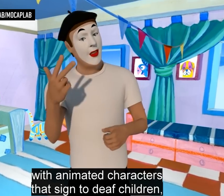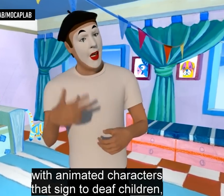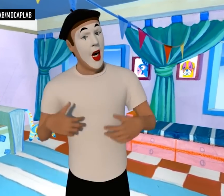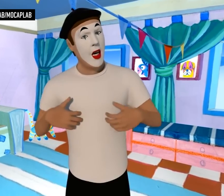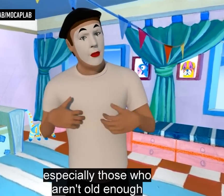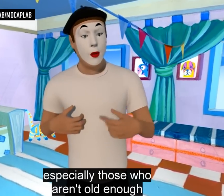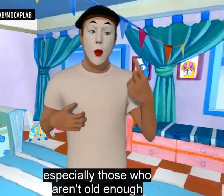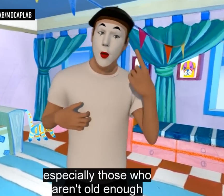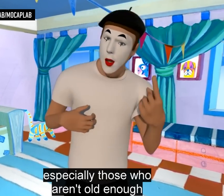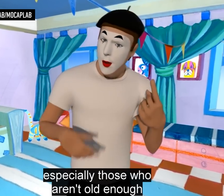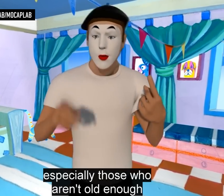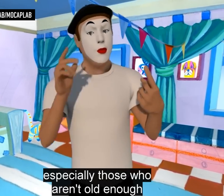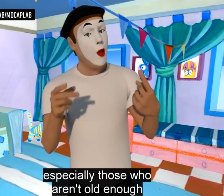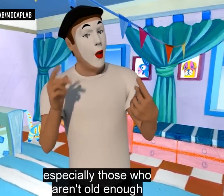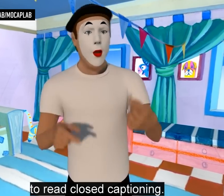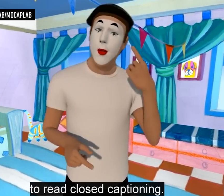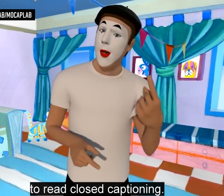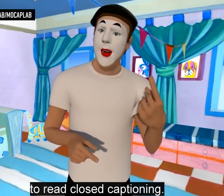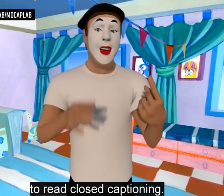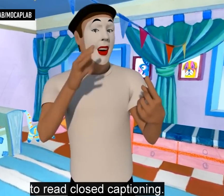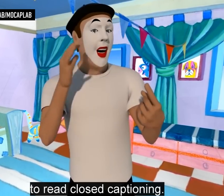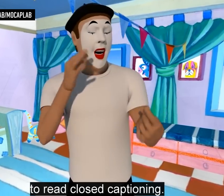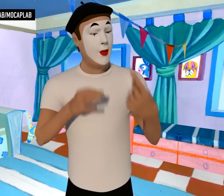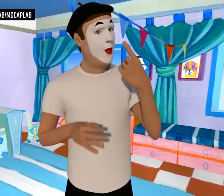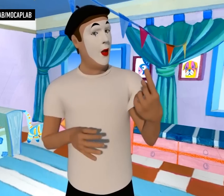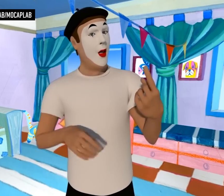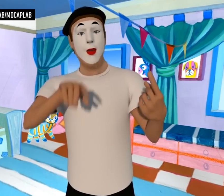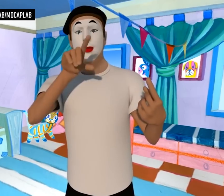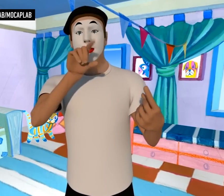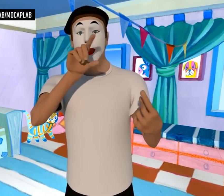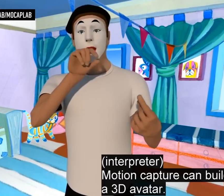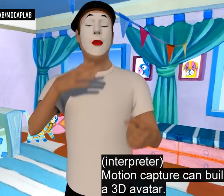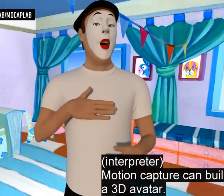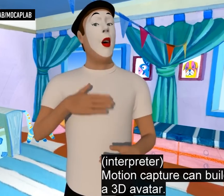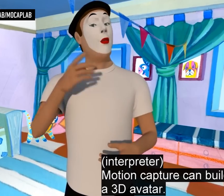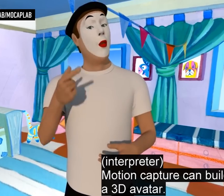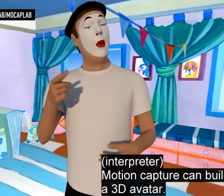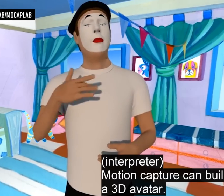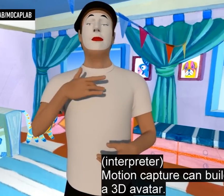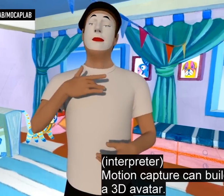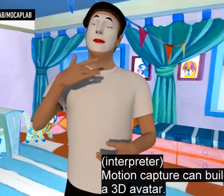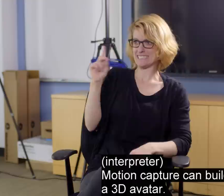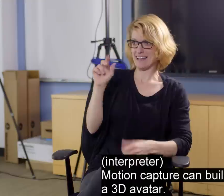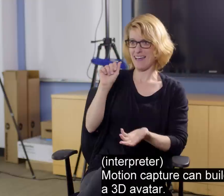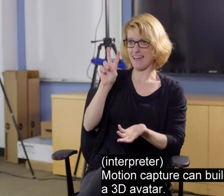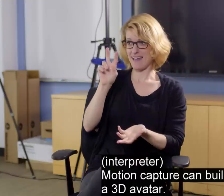deaf children, especially those who aren't old enough to read closed captioning. Motion capture can build a